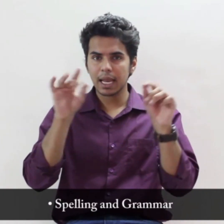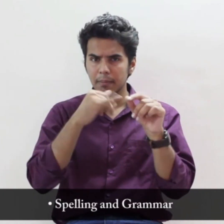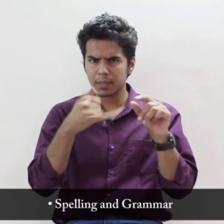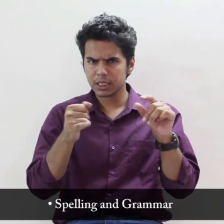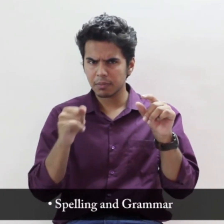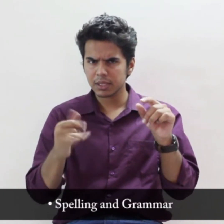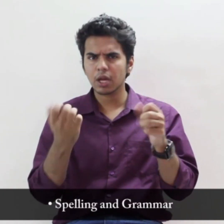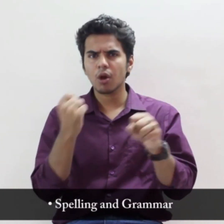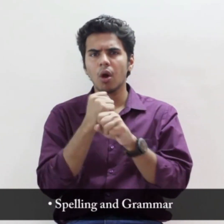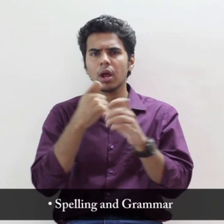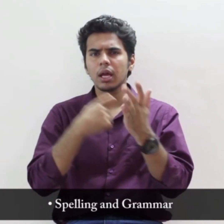grammar,